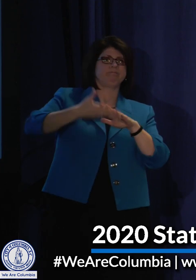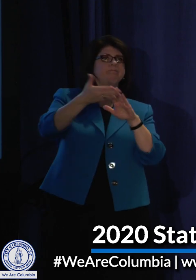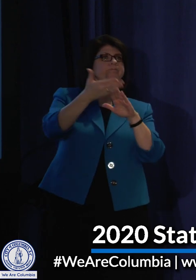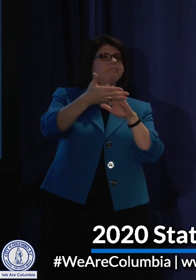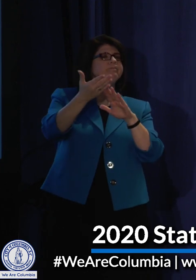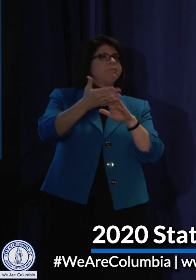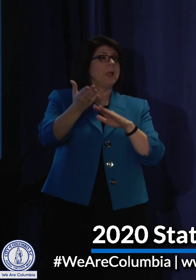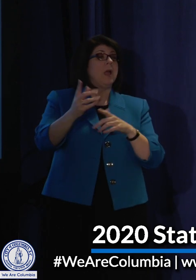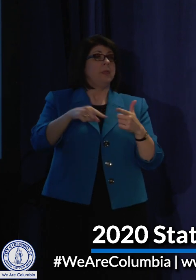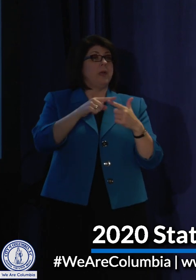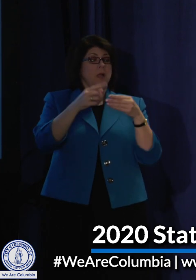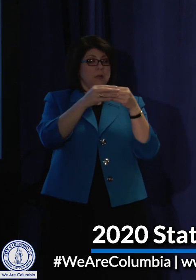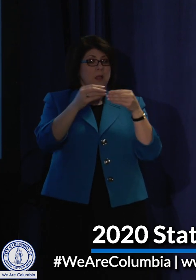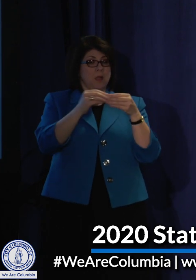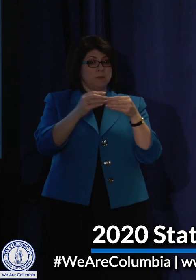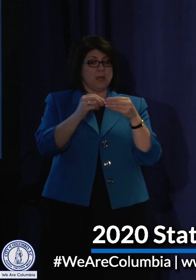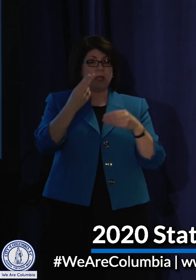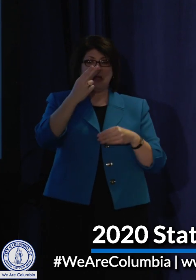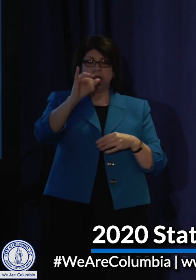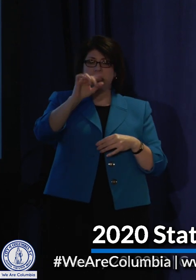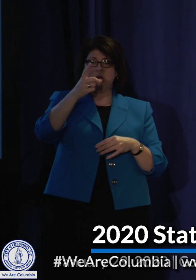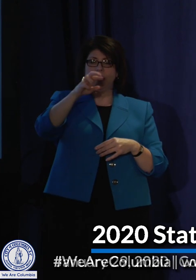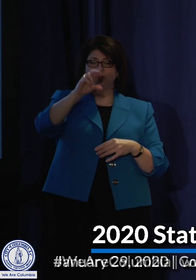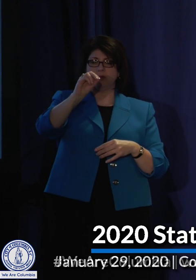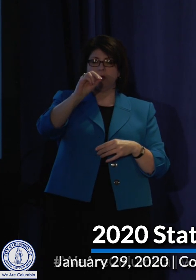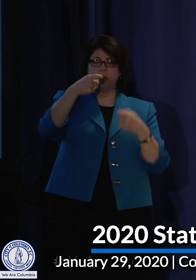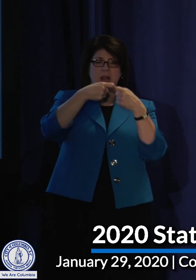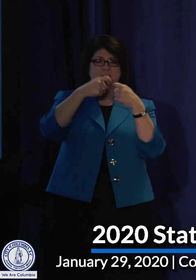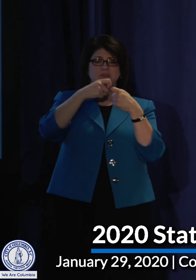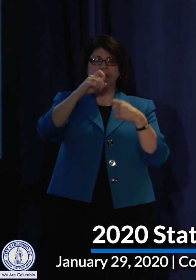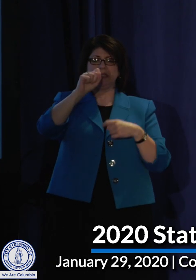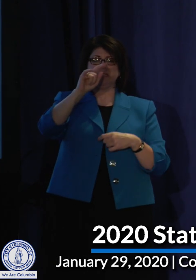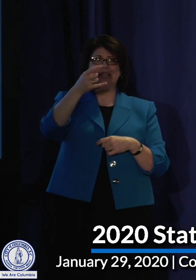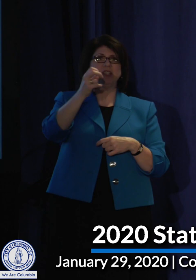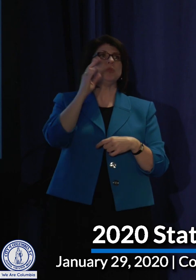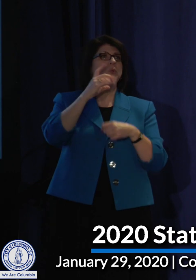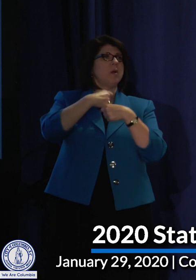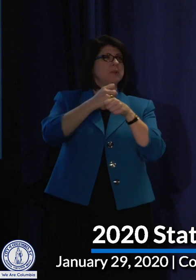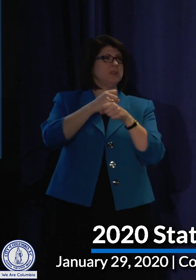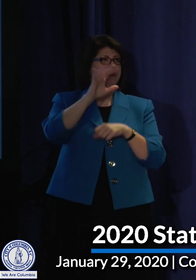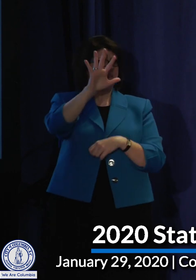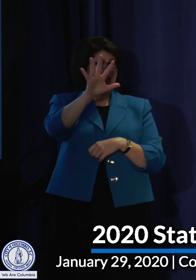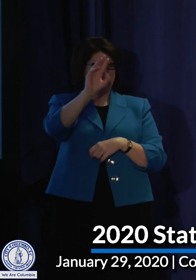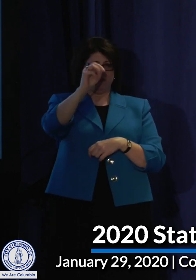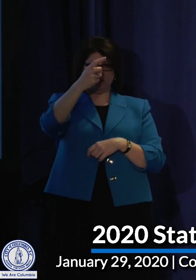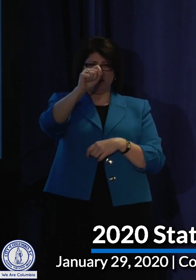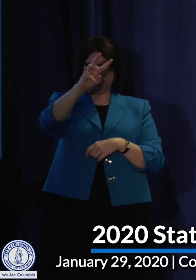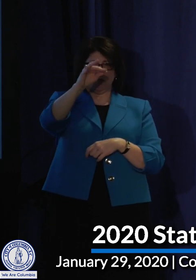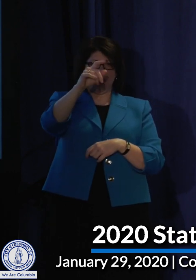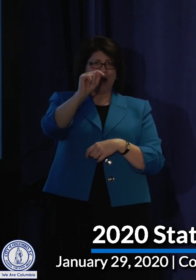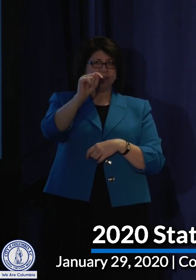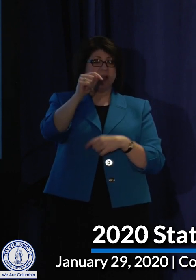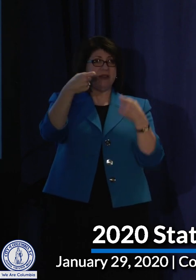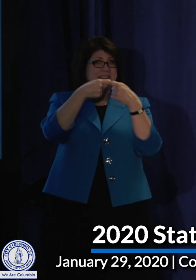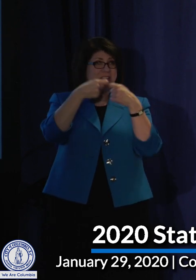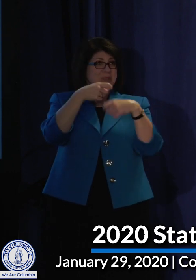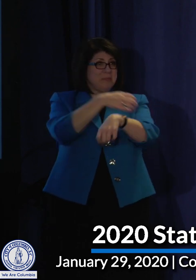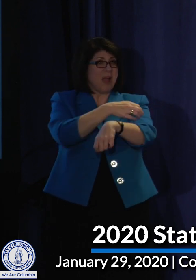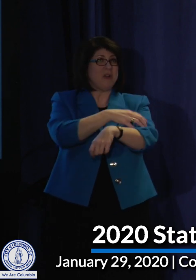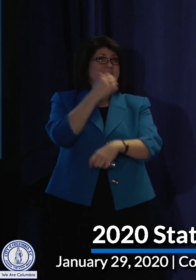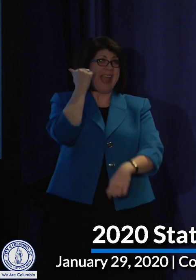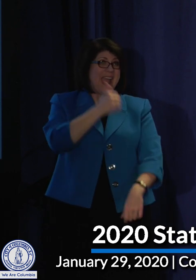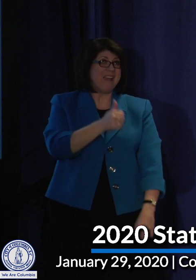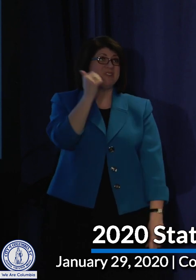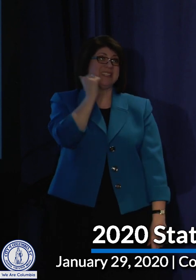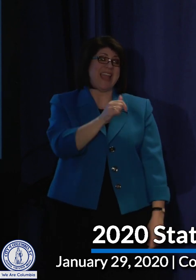back in action, the Columbia Hydroelectric Generation Station will produce 5 megawatts of power per day. This is something that has to